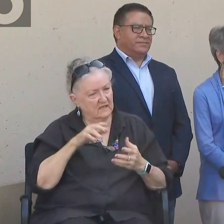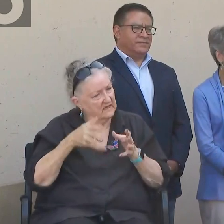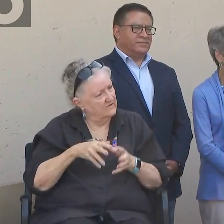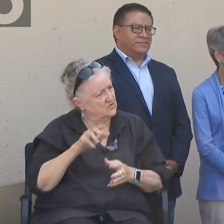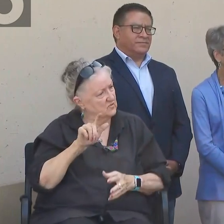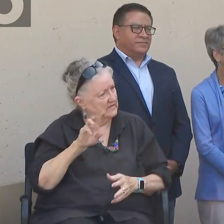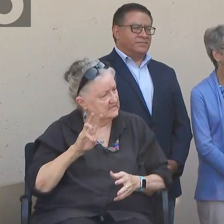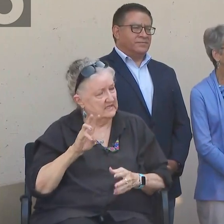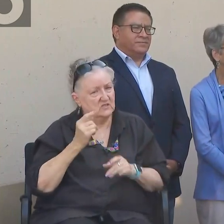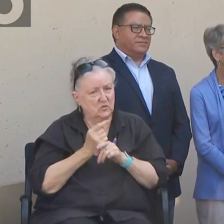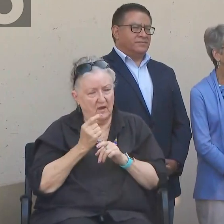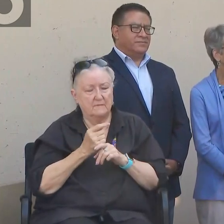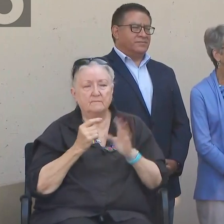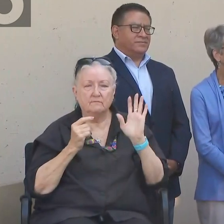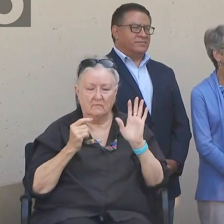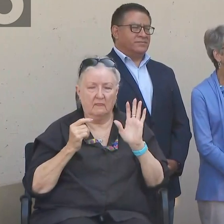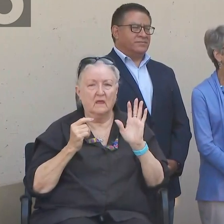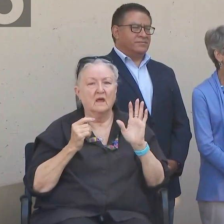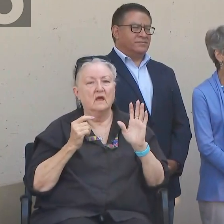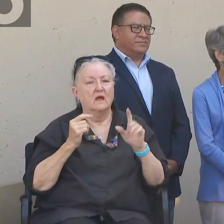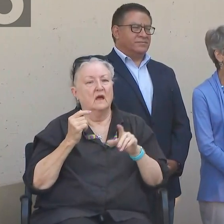Well, correct.